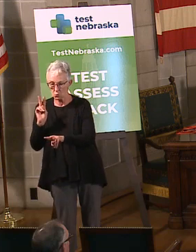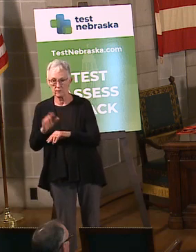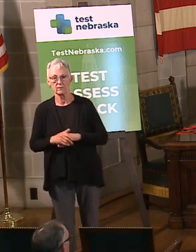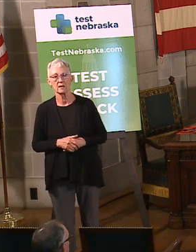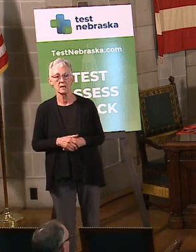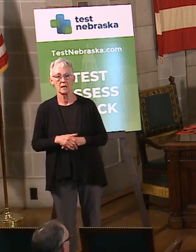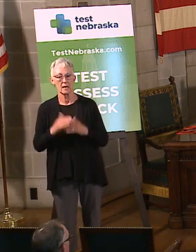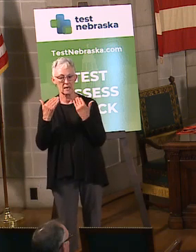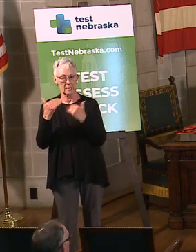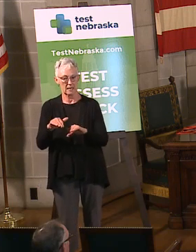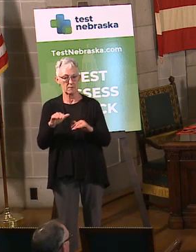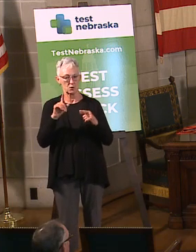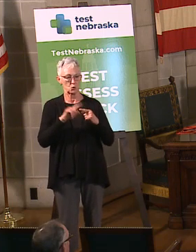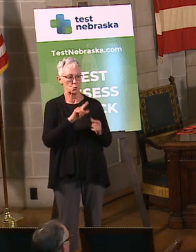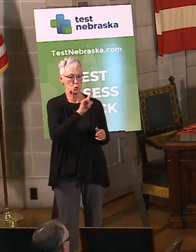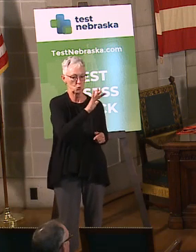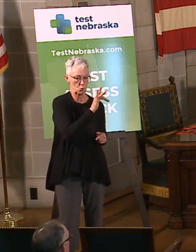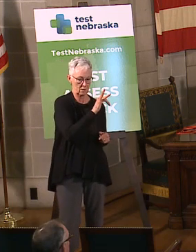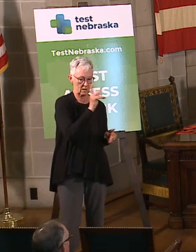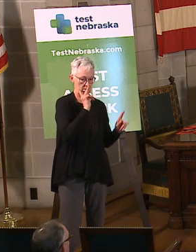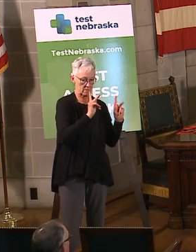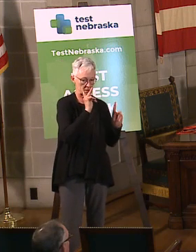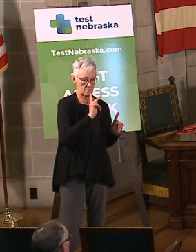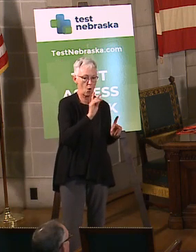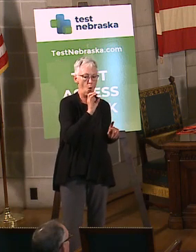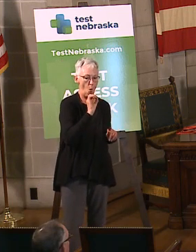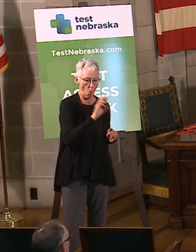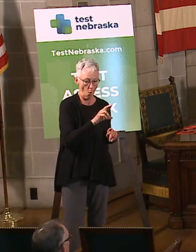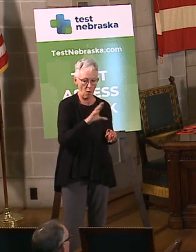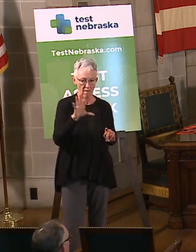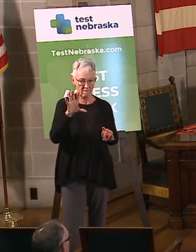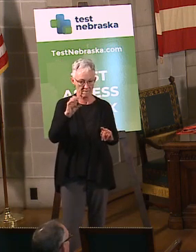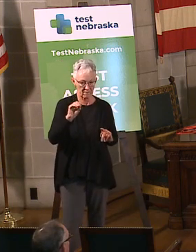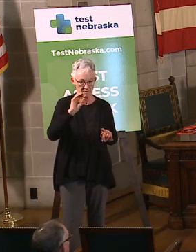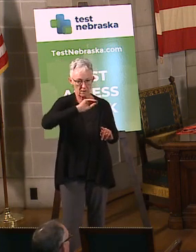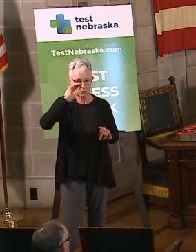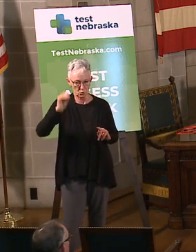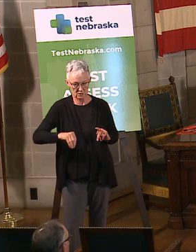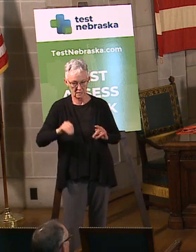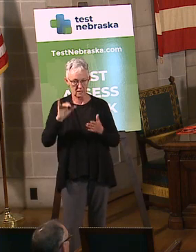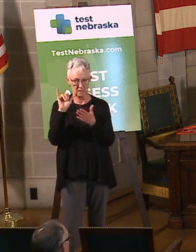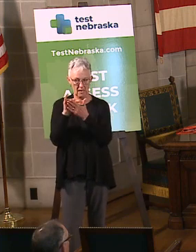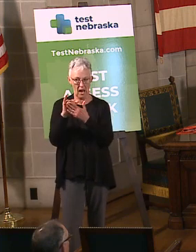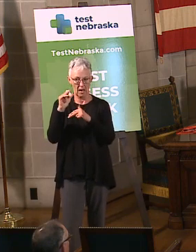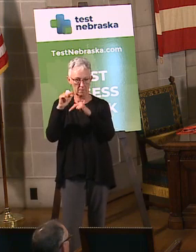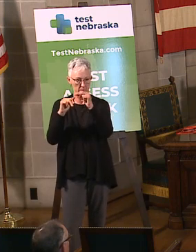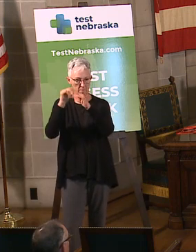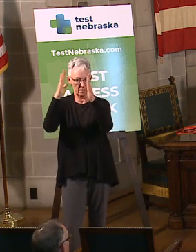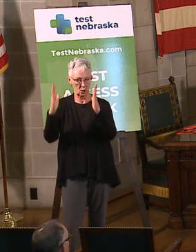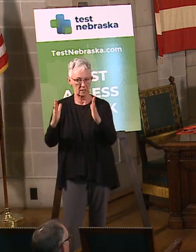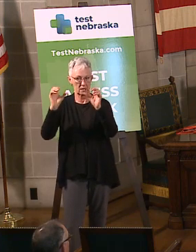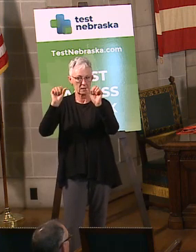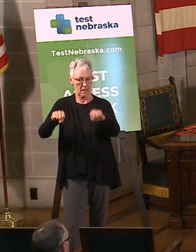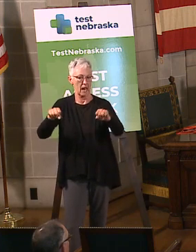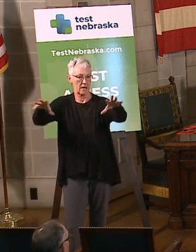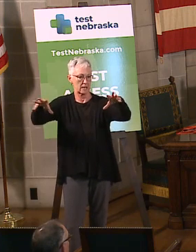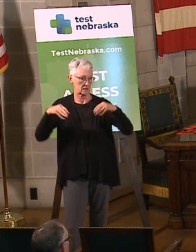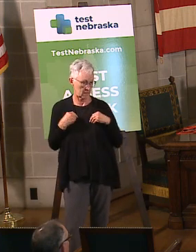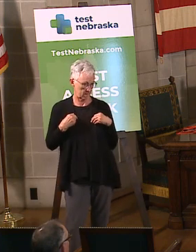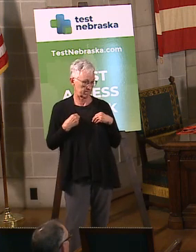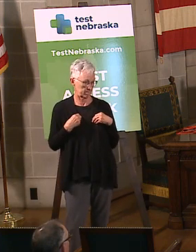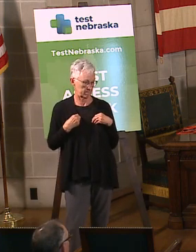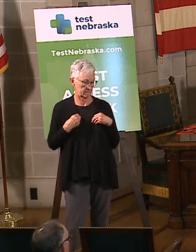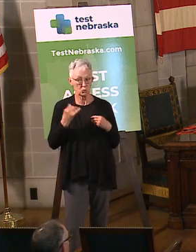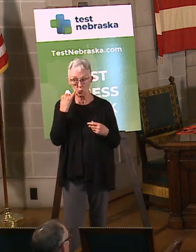excluding staff, or 50% of their rated occupancy, the greater of one of those two, 50% of their rated occupancy. Again,